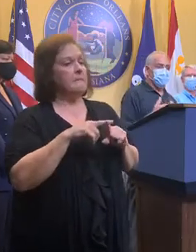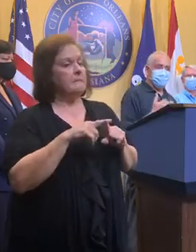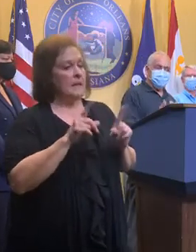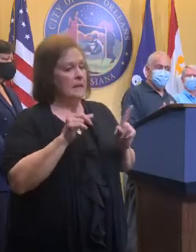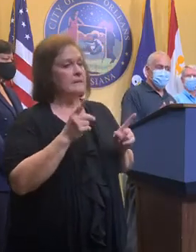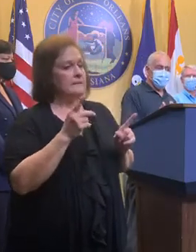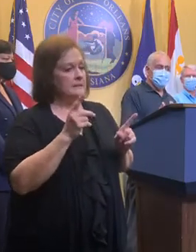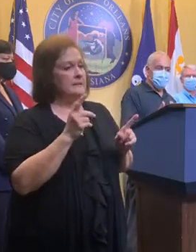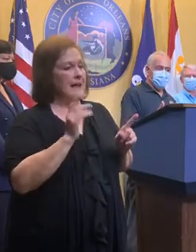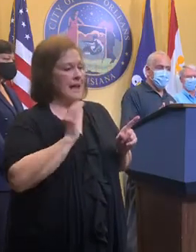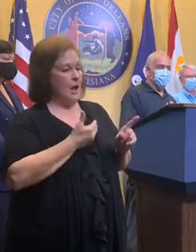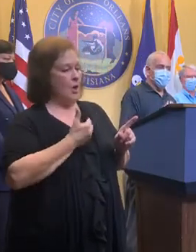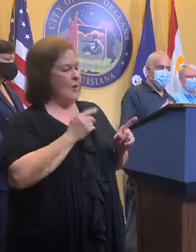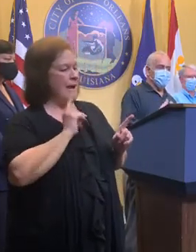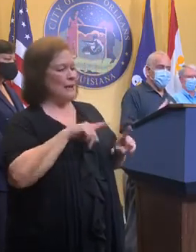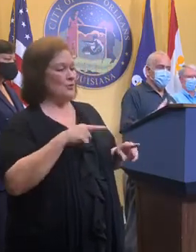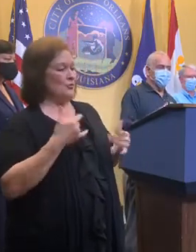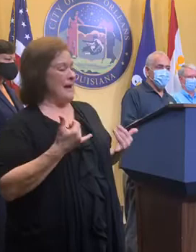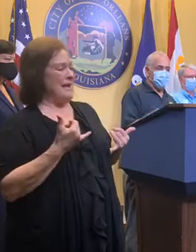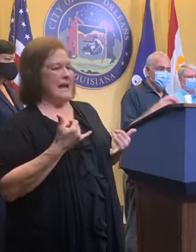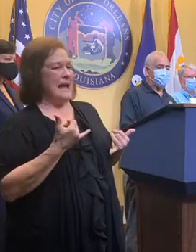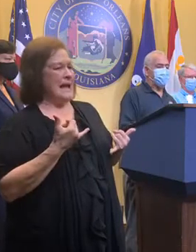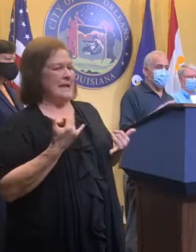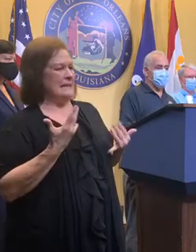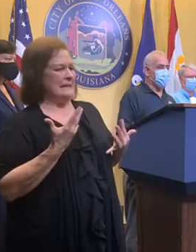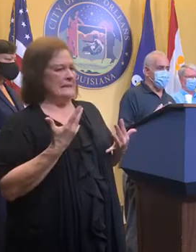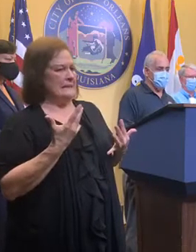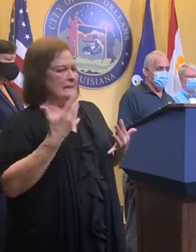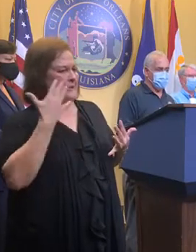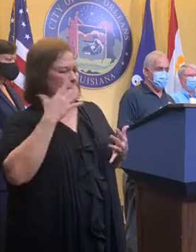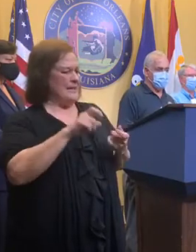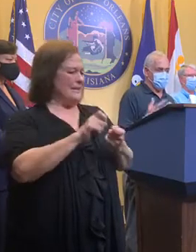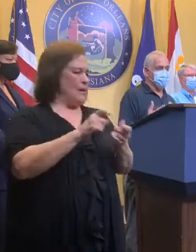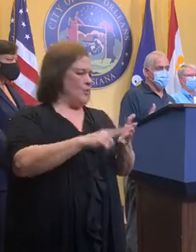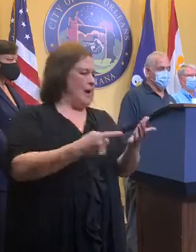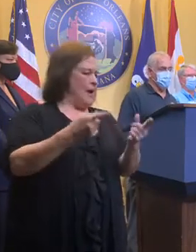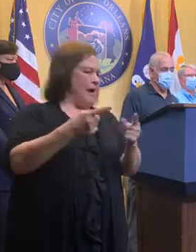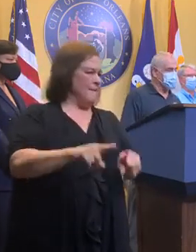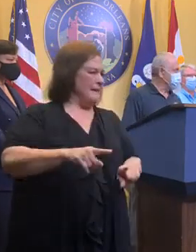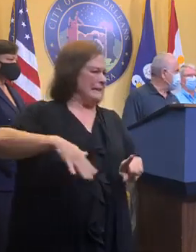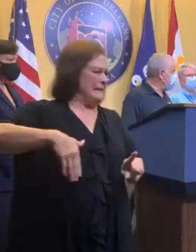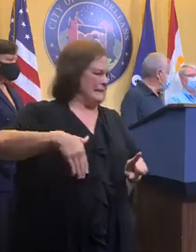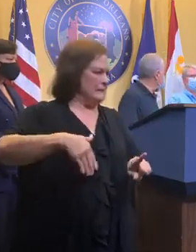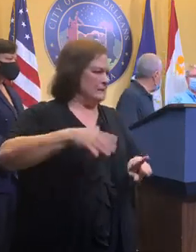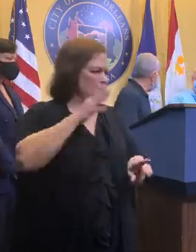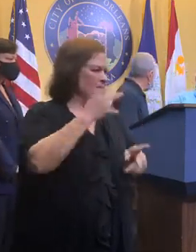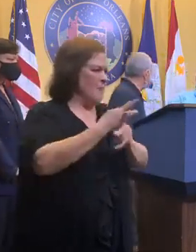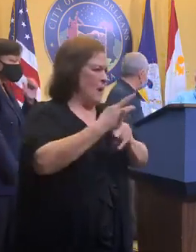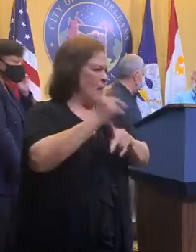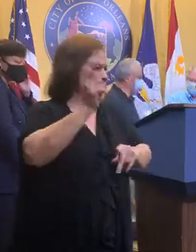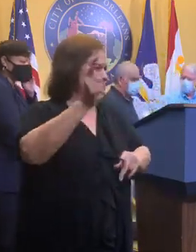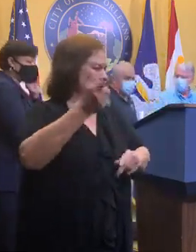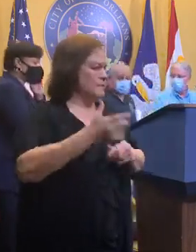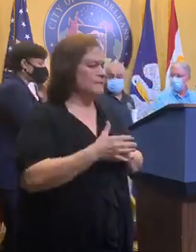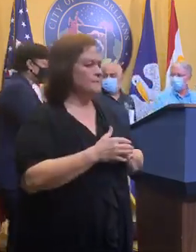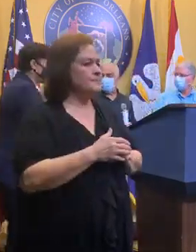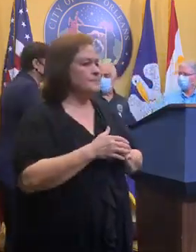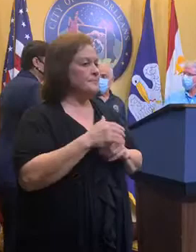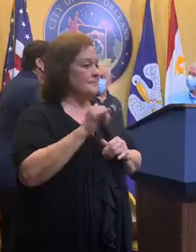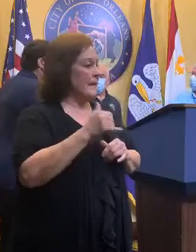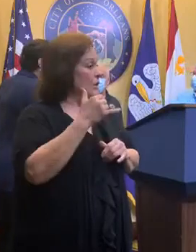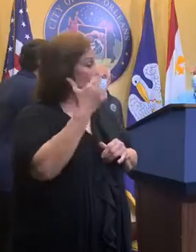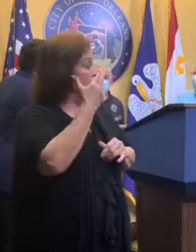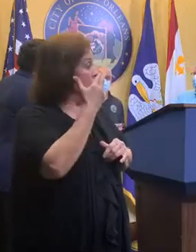so our answer is going to be limited in terms of exactly what happened and why it happened. Just so you know. Well, anything you have? And that's to prepare